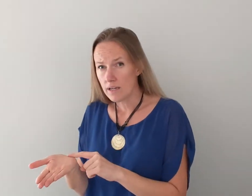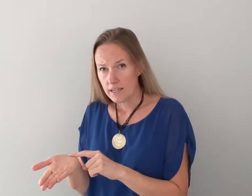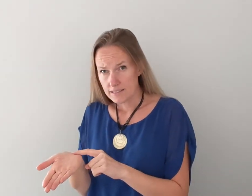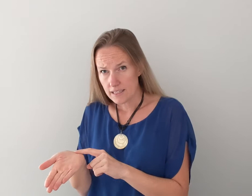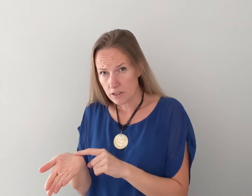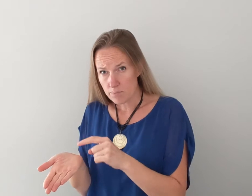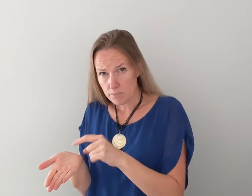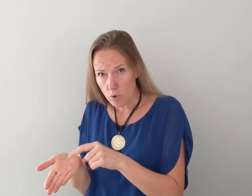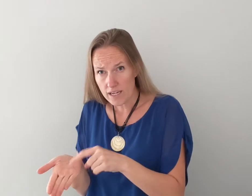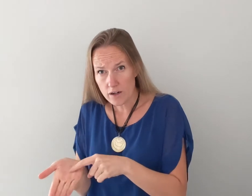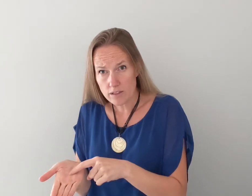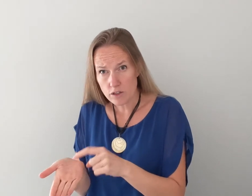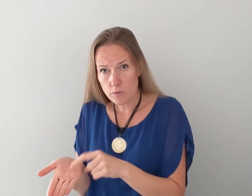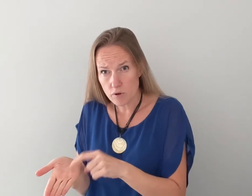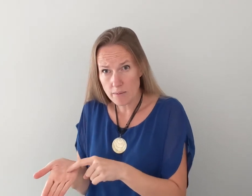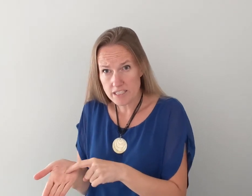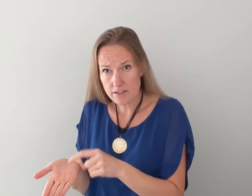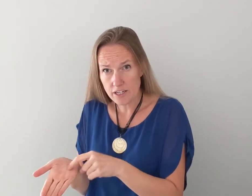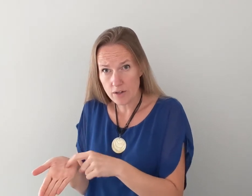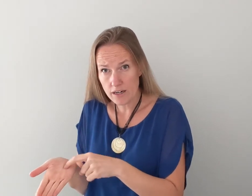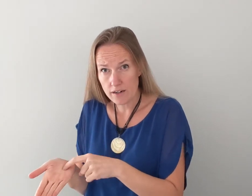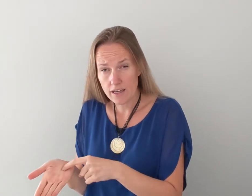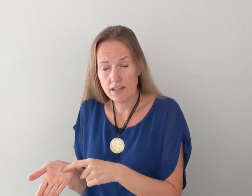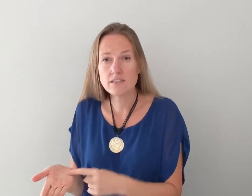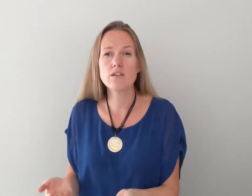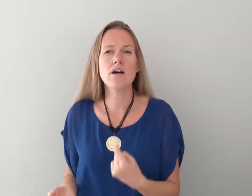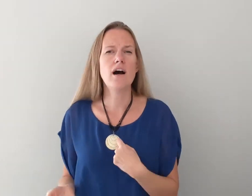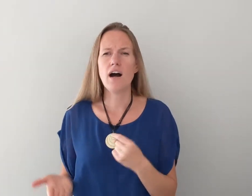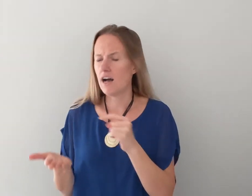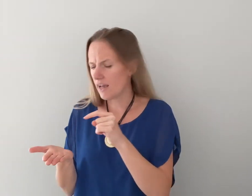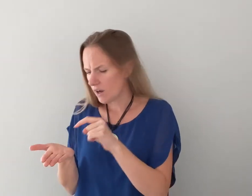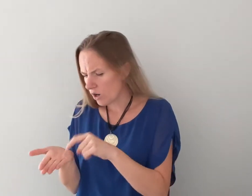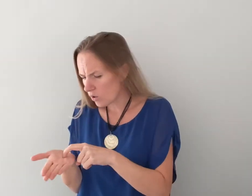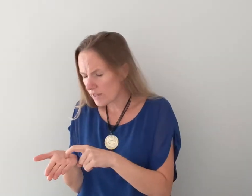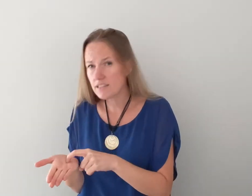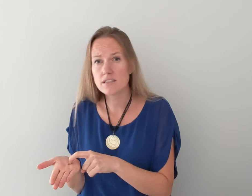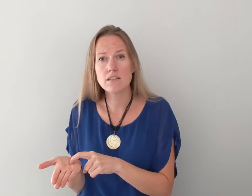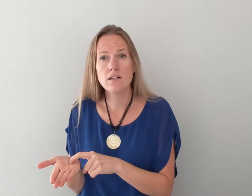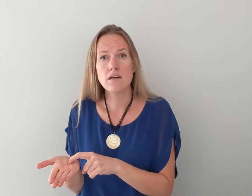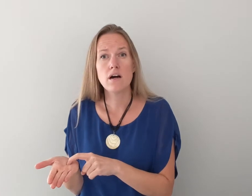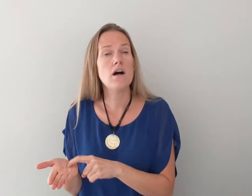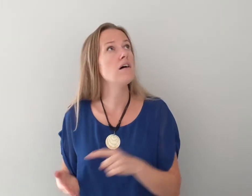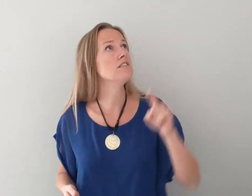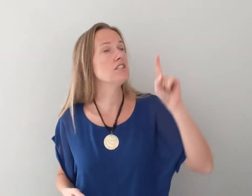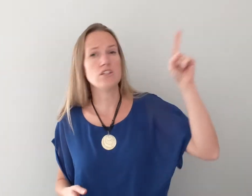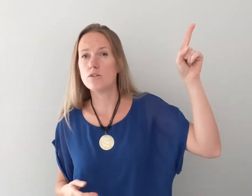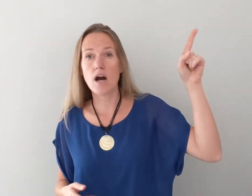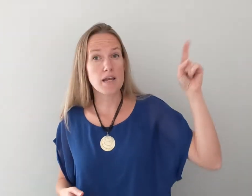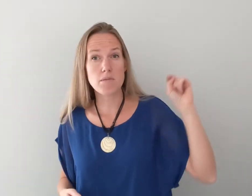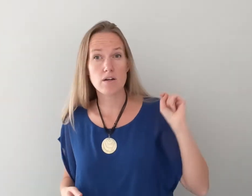it's like you're pointing out that you have a promissory note here. Okay? So I owe it all to you. I'm not going to